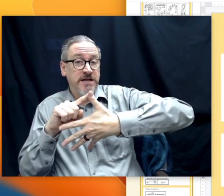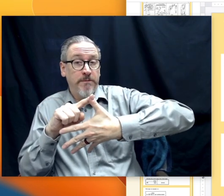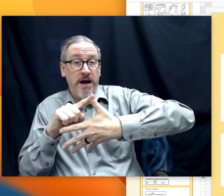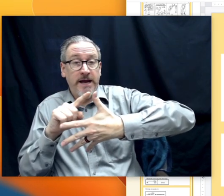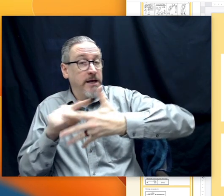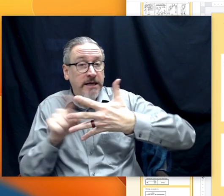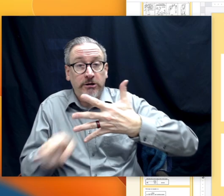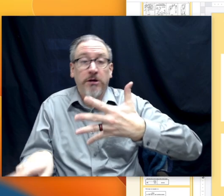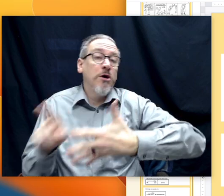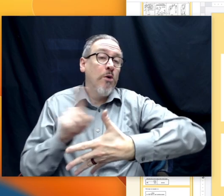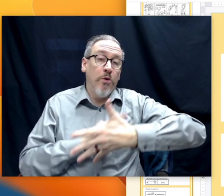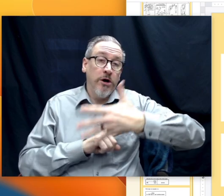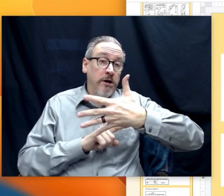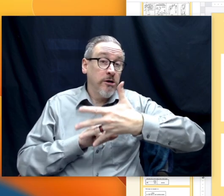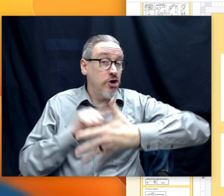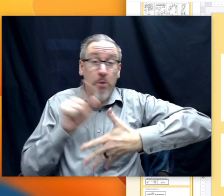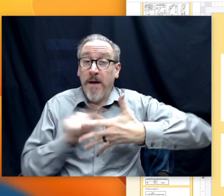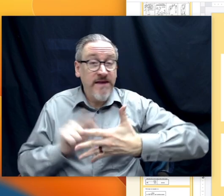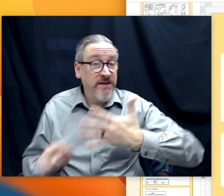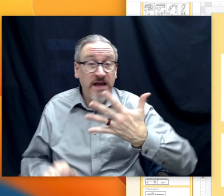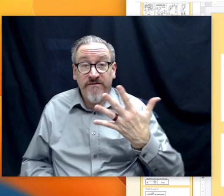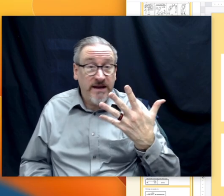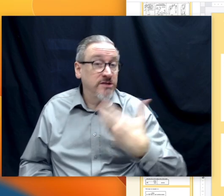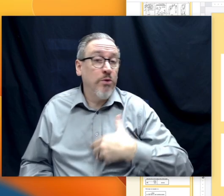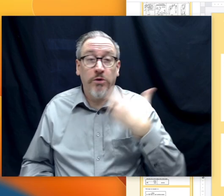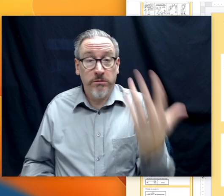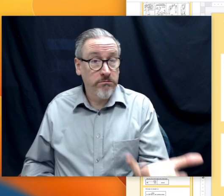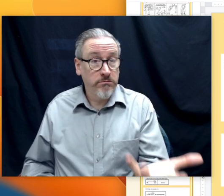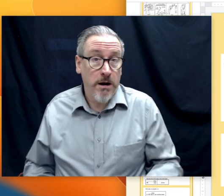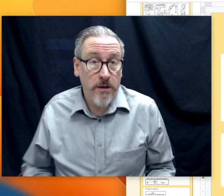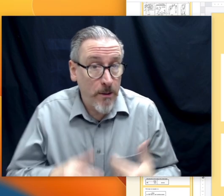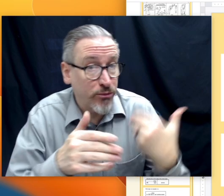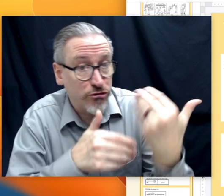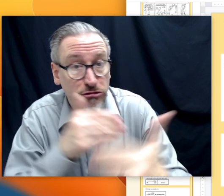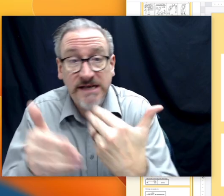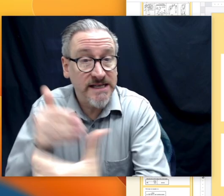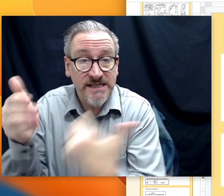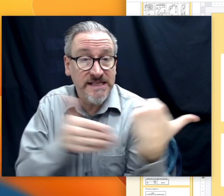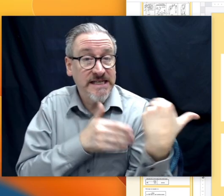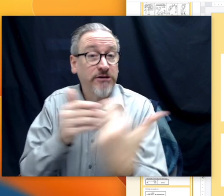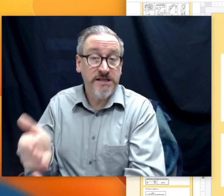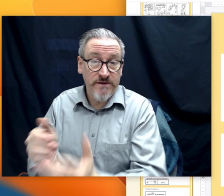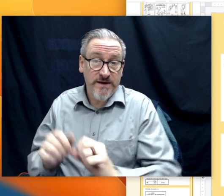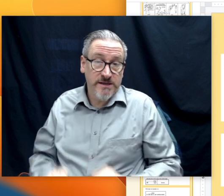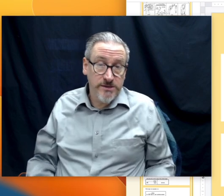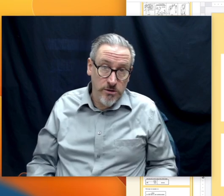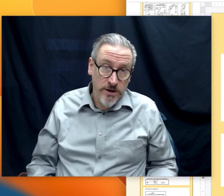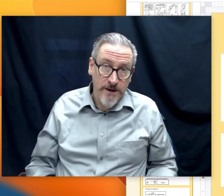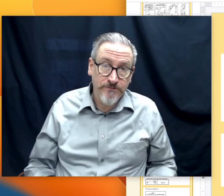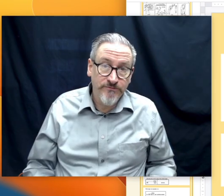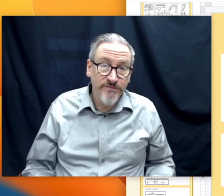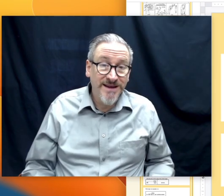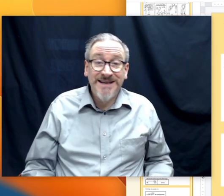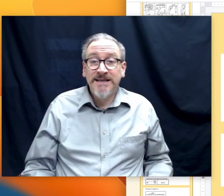and tell it by year, or go by the event, or a process, a series of events.